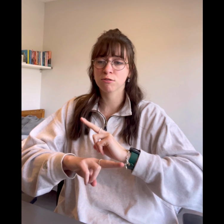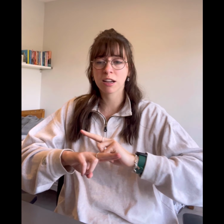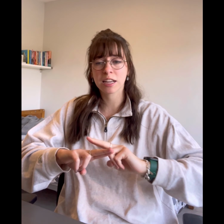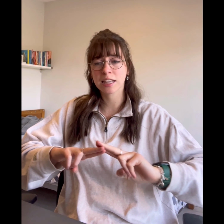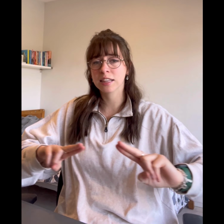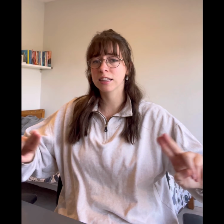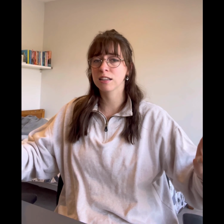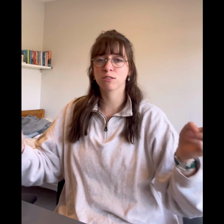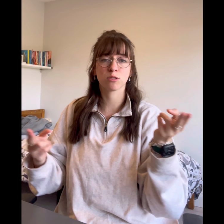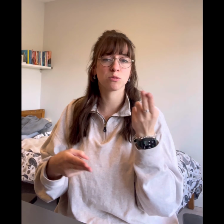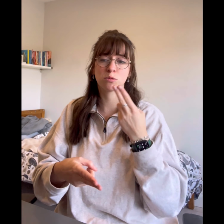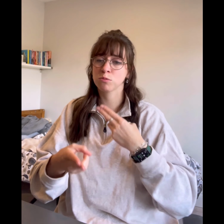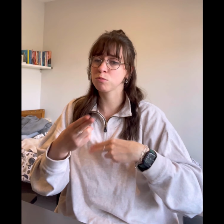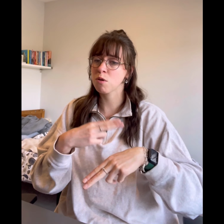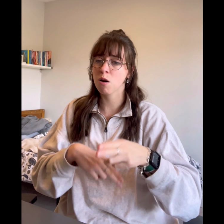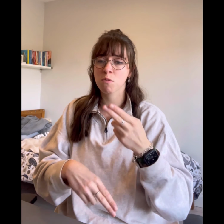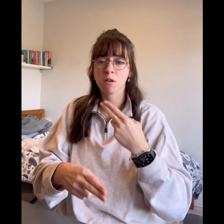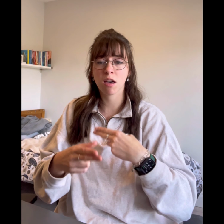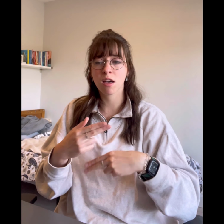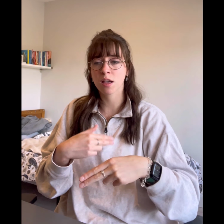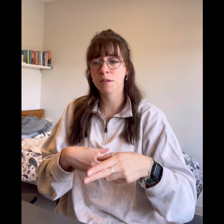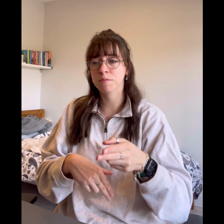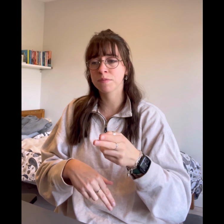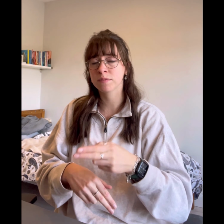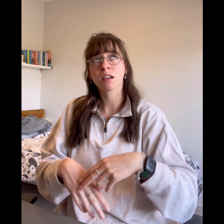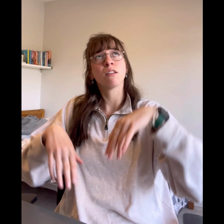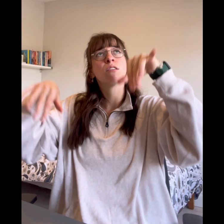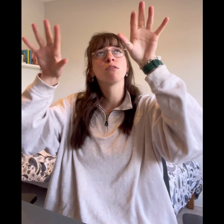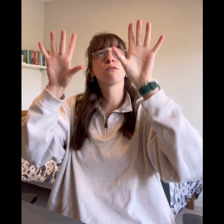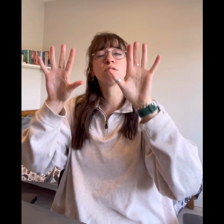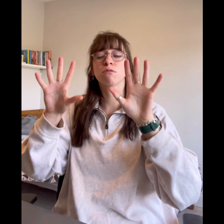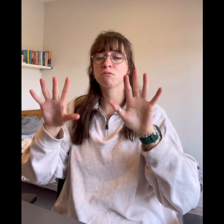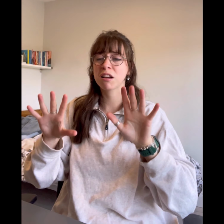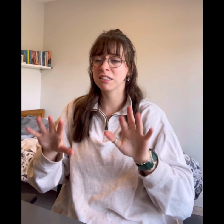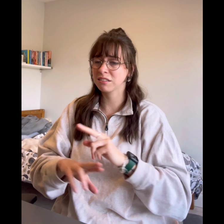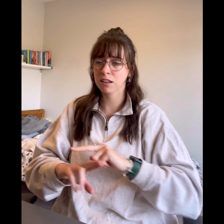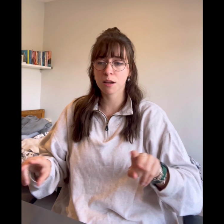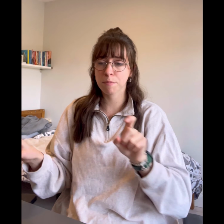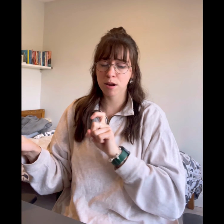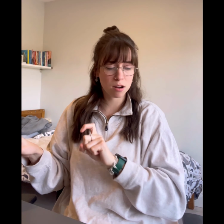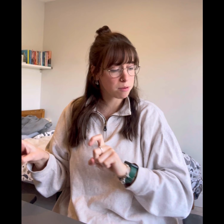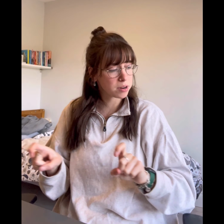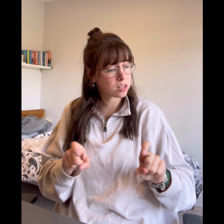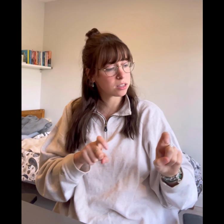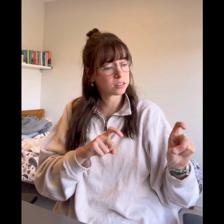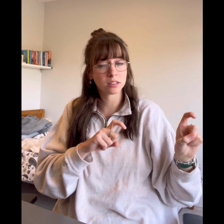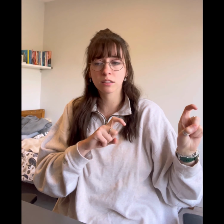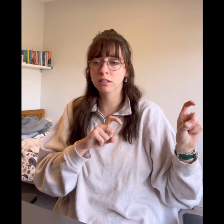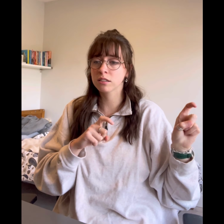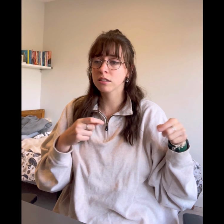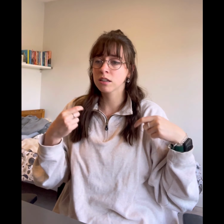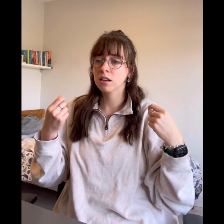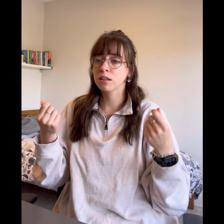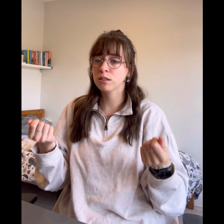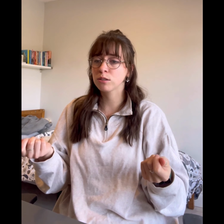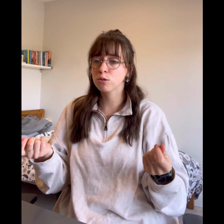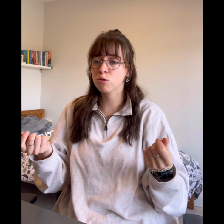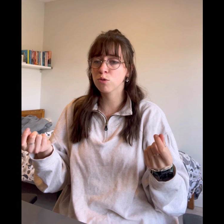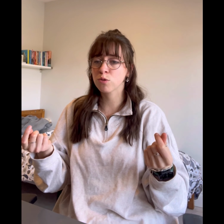waiting on a train that just won't come. The rain, it ain't permanent, and